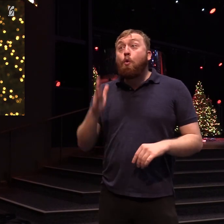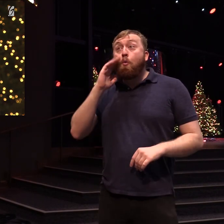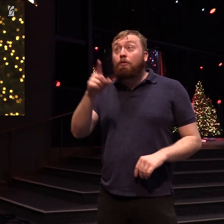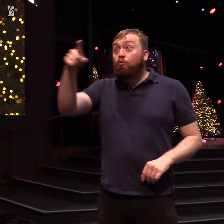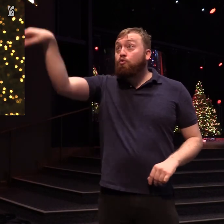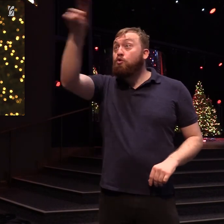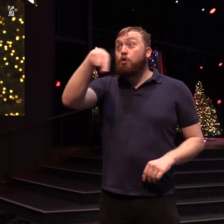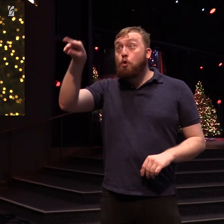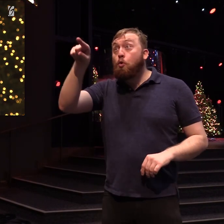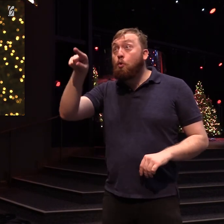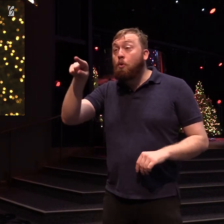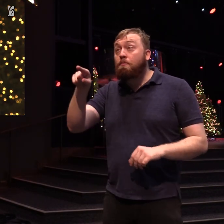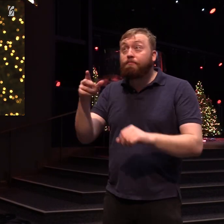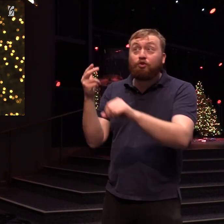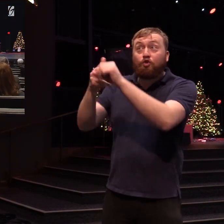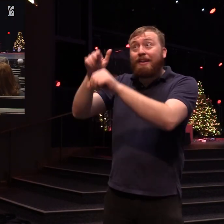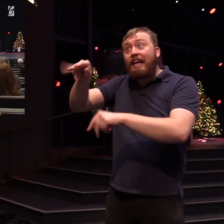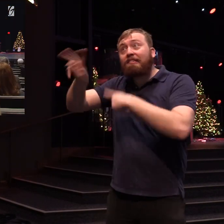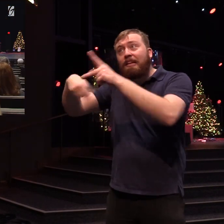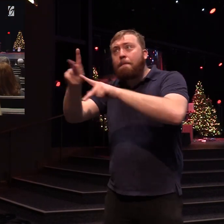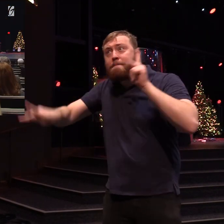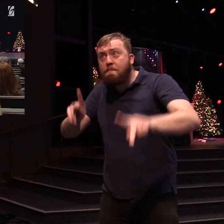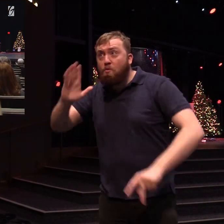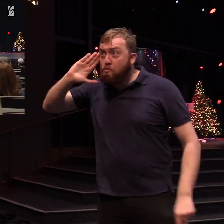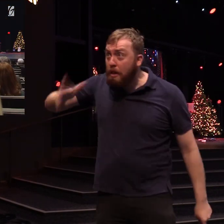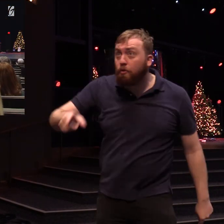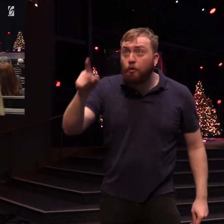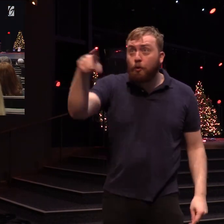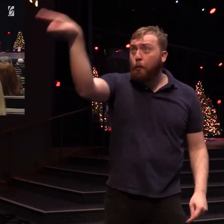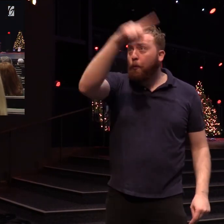one of those people? Yeah. Will you?